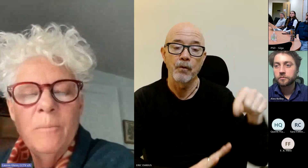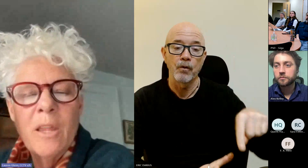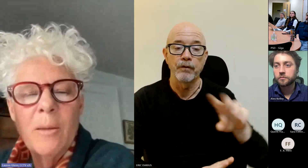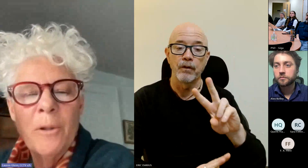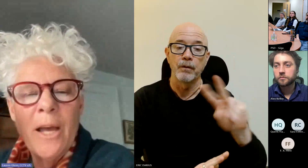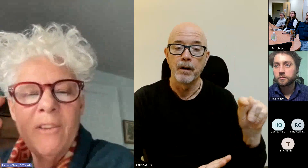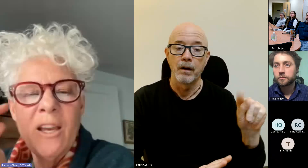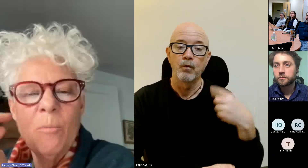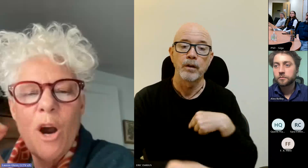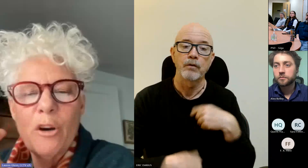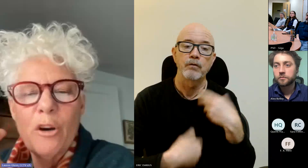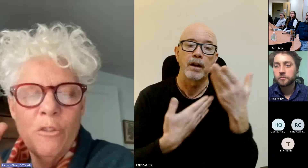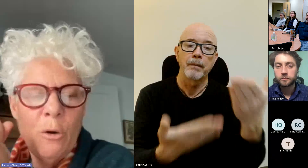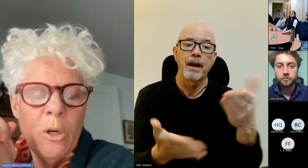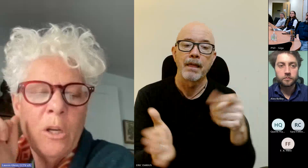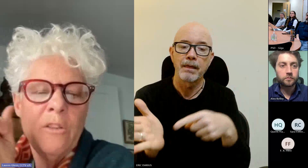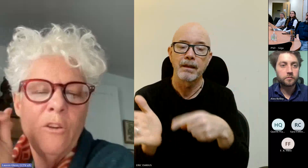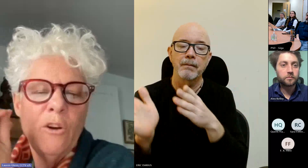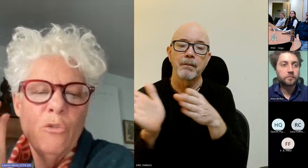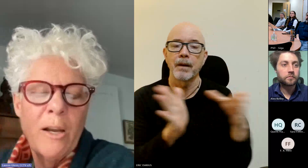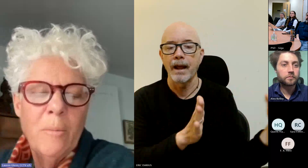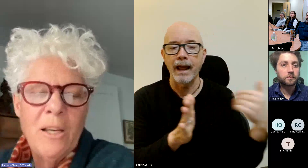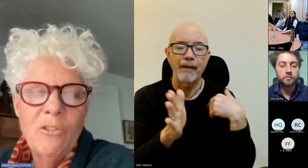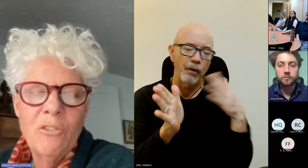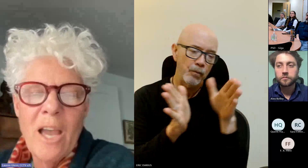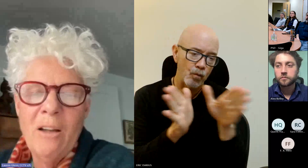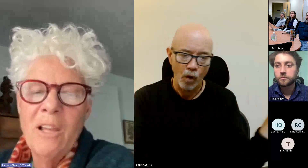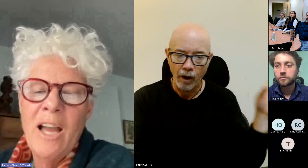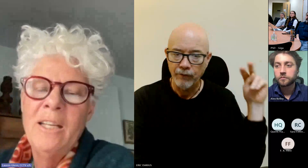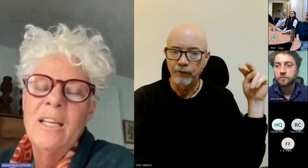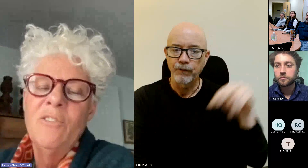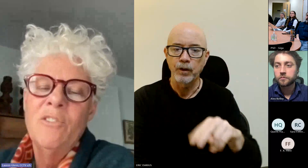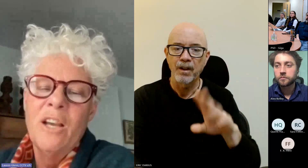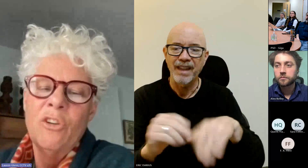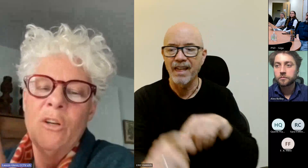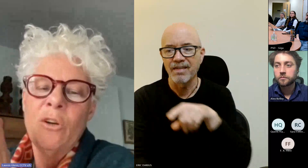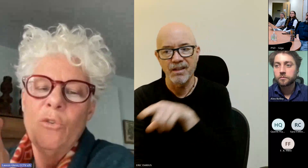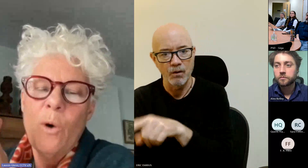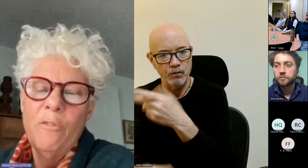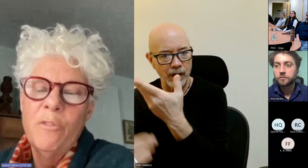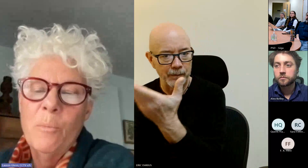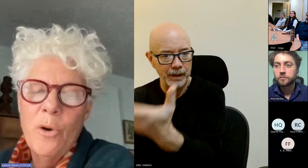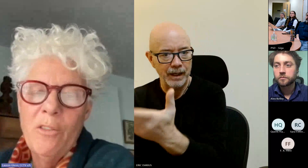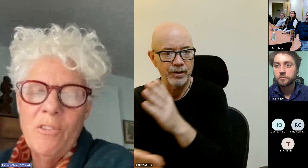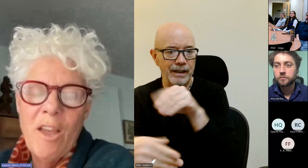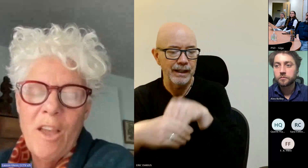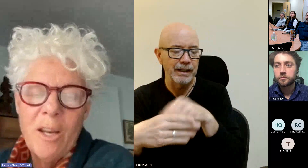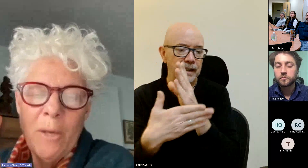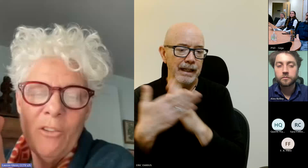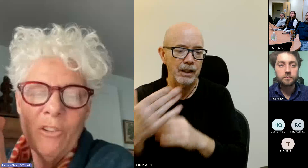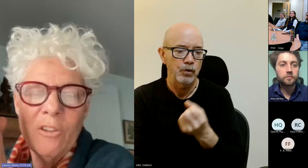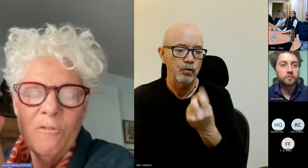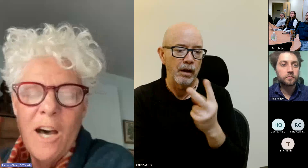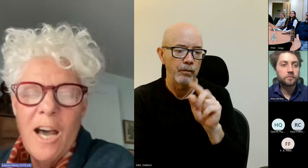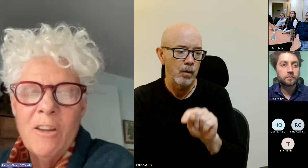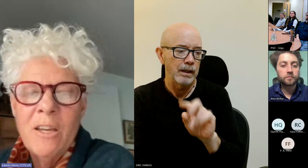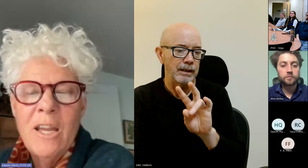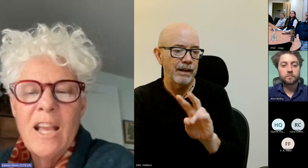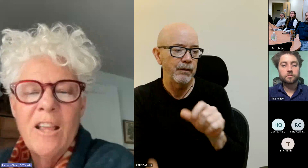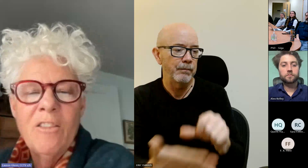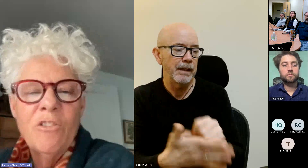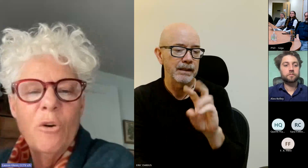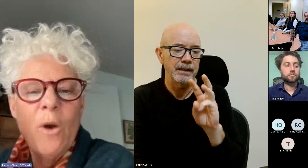recommend that the plan take a broader view than those recommendations outlined in section 12.7 on page